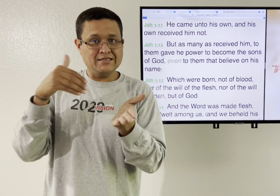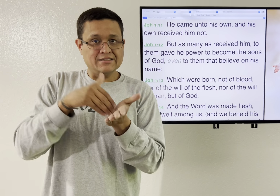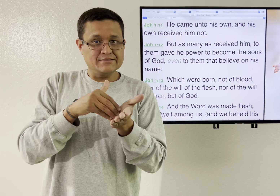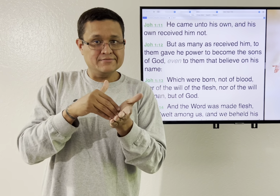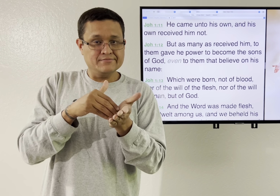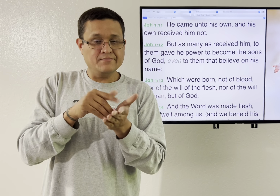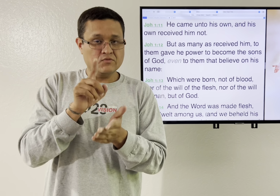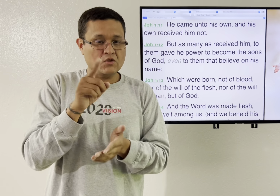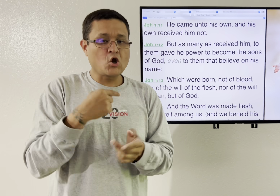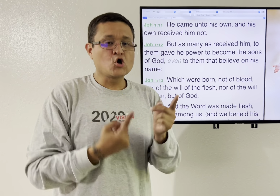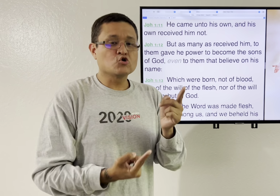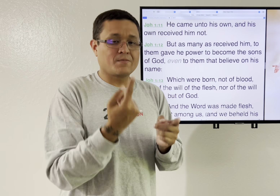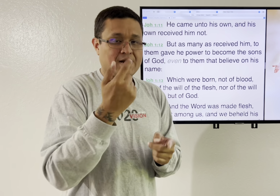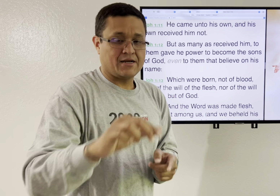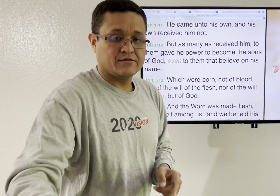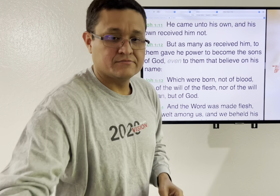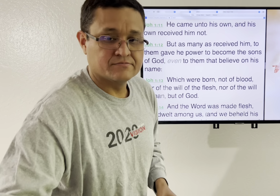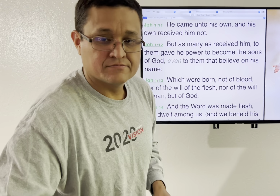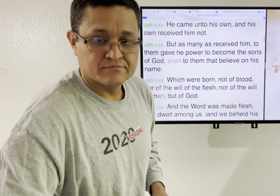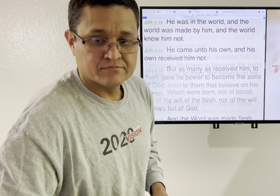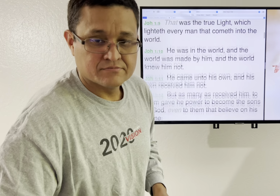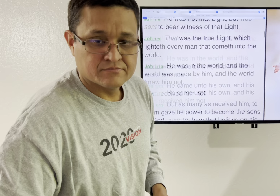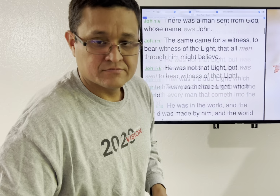And here again, we see singular, his name.